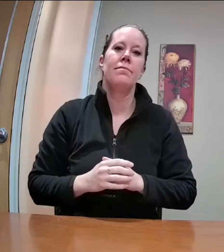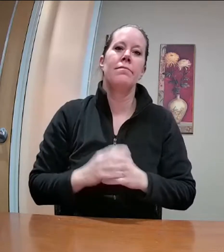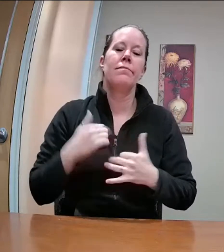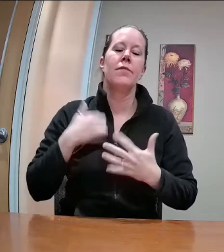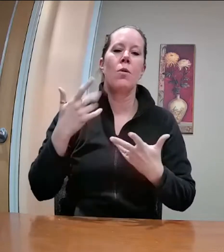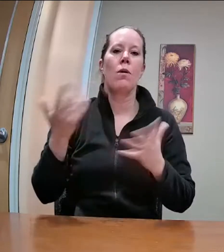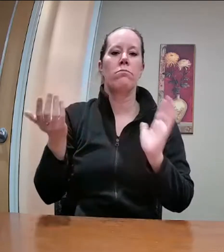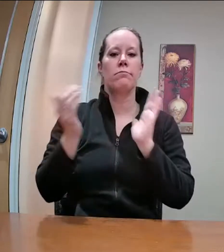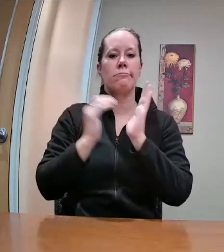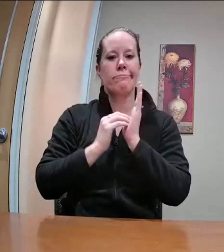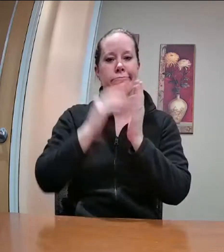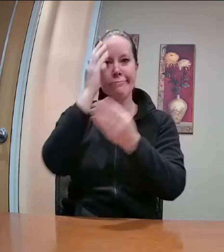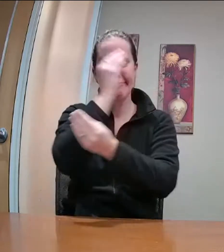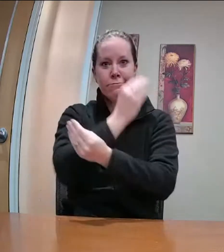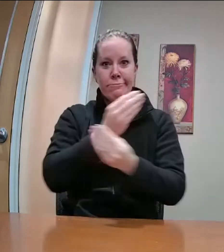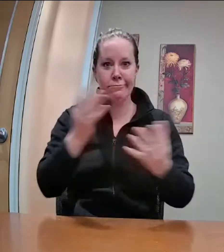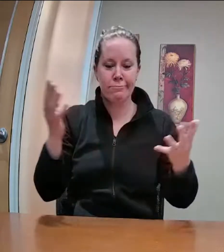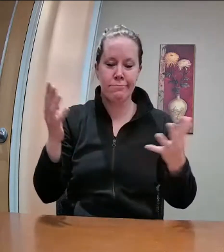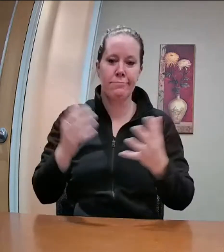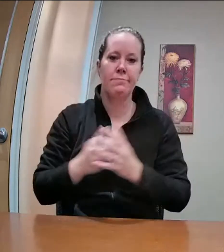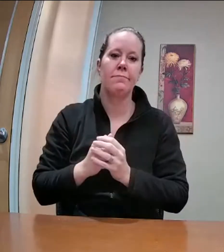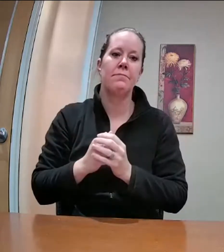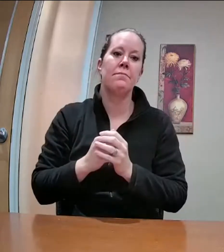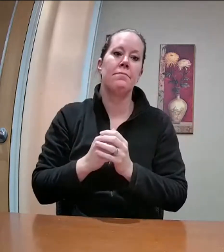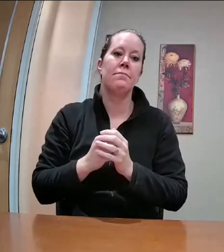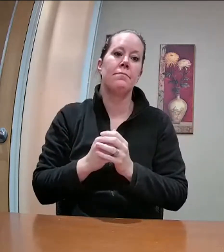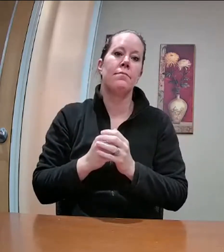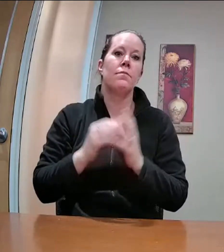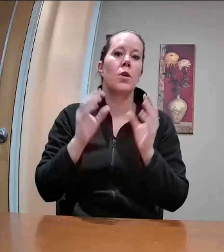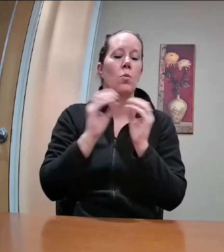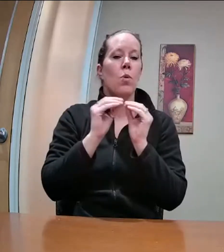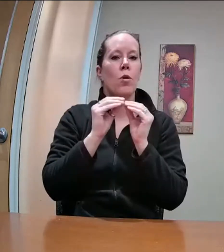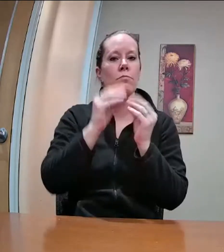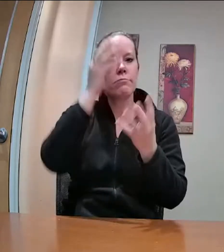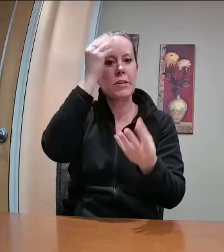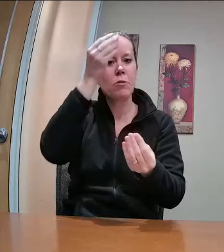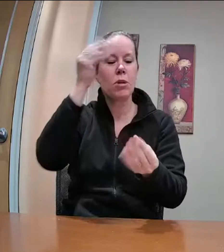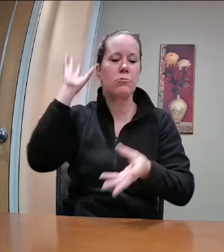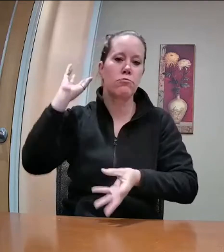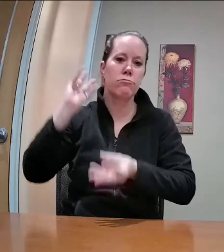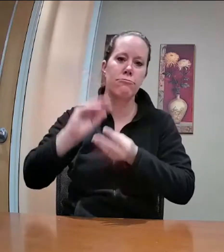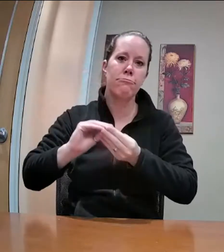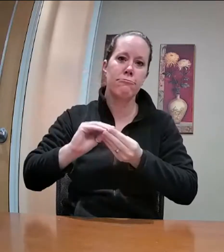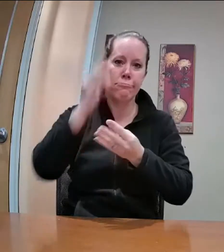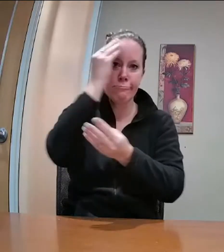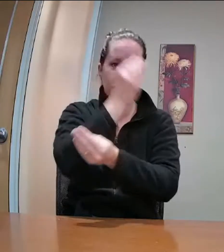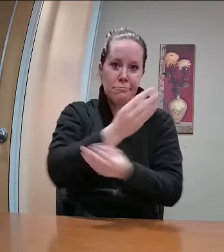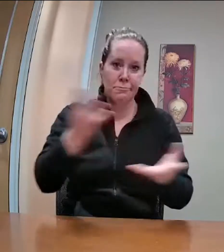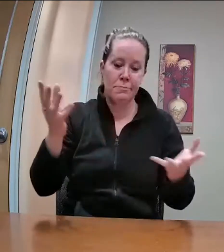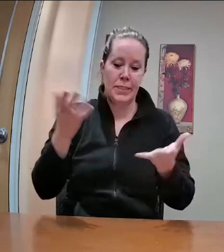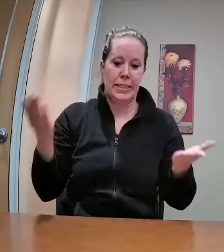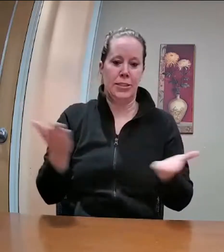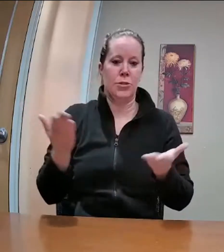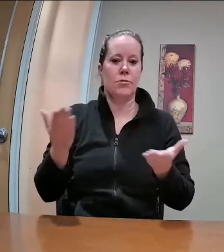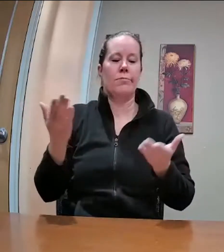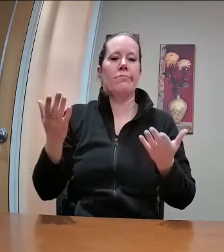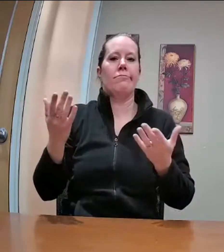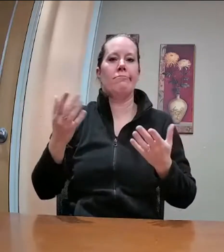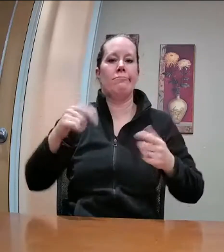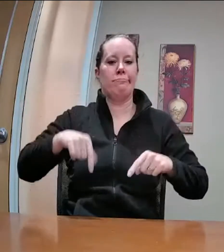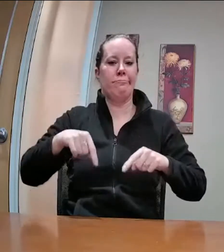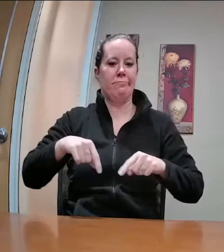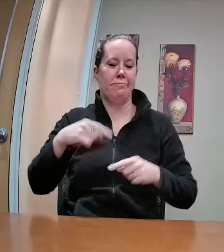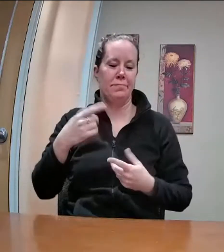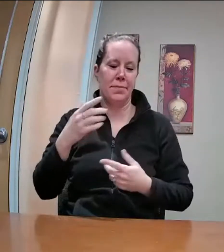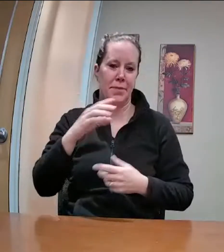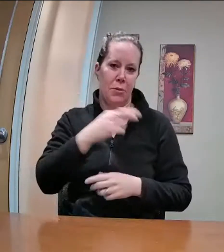that we should get together and I could share some news of things that are happening here in the home. So